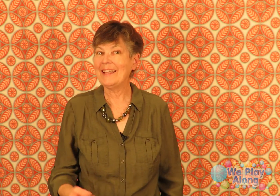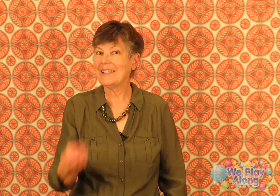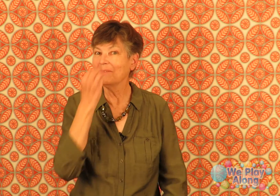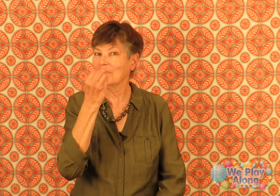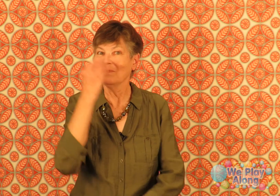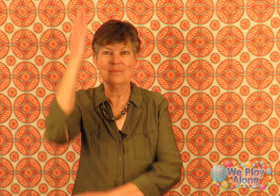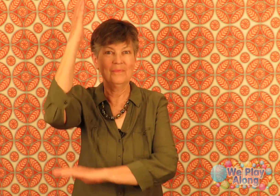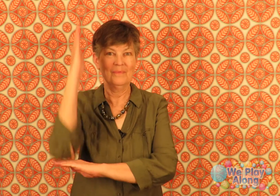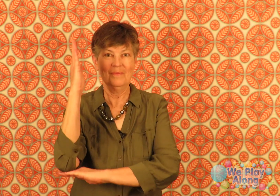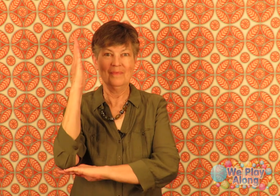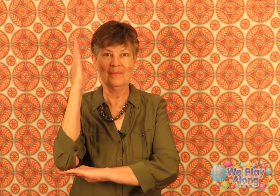eat.